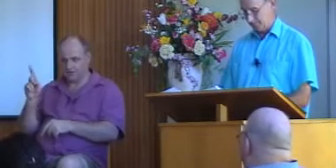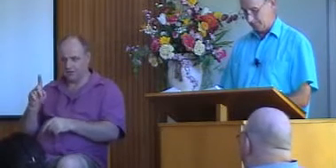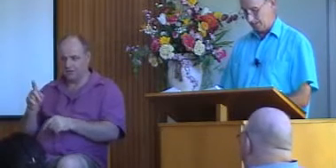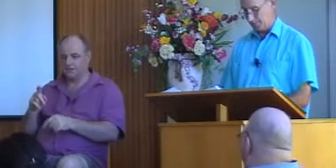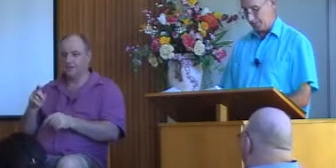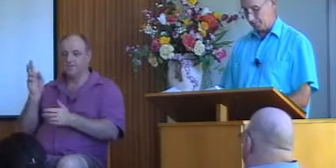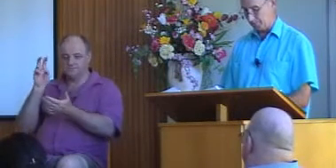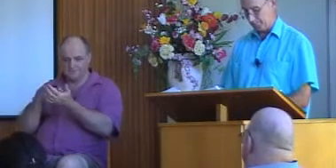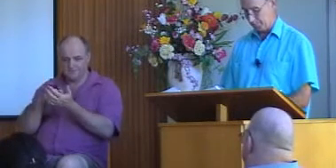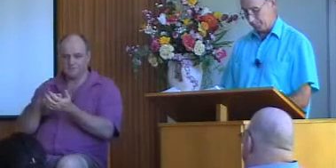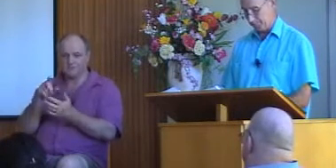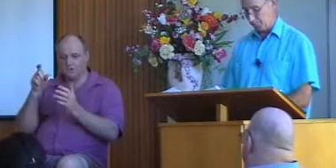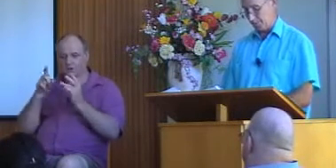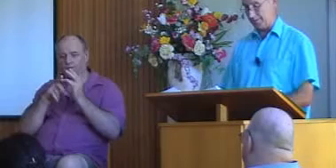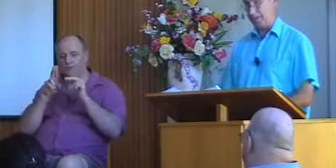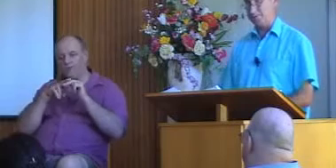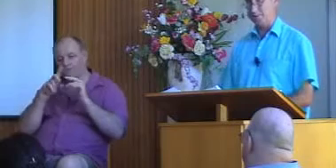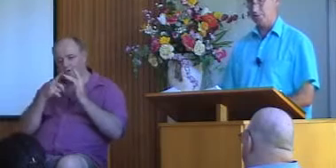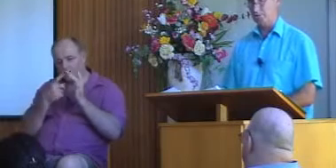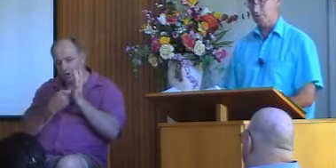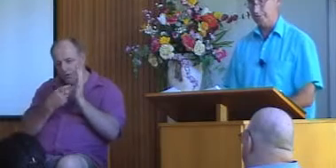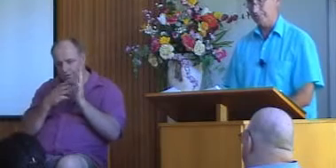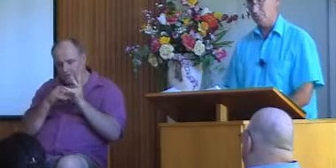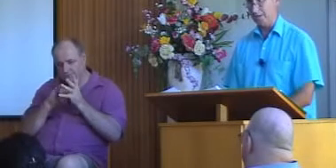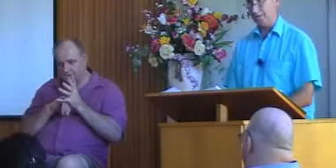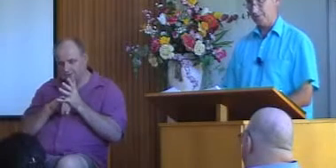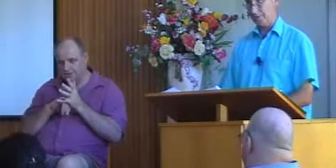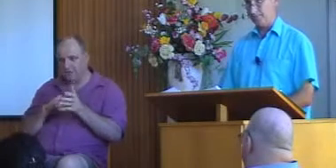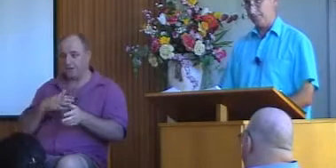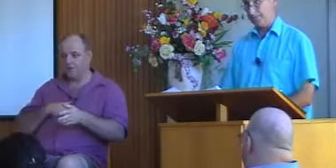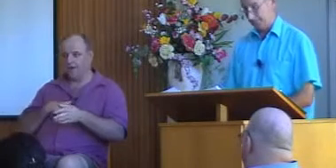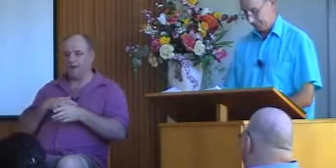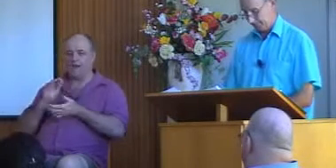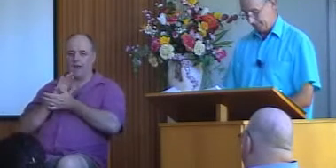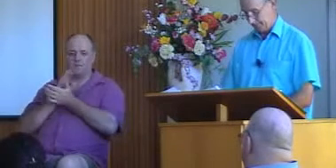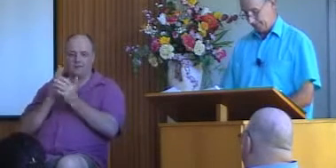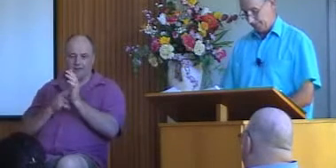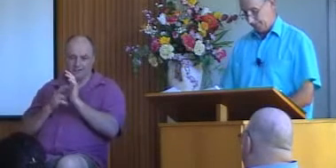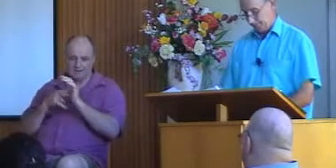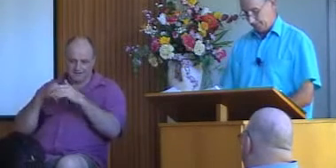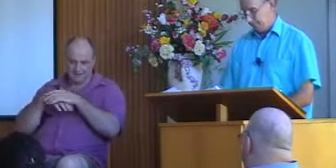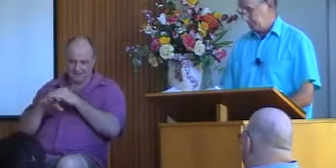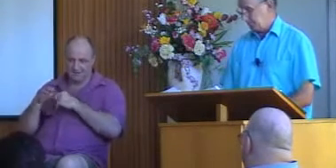And I'm getting myself into a position where I can answer God's call if the minute does come.